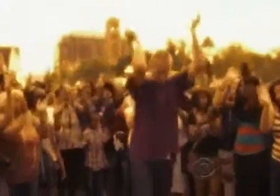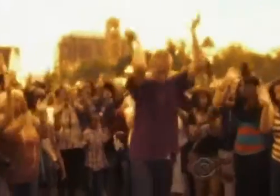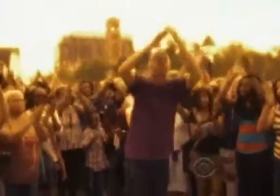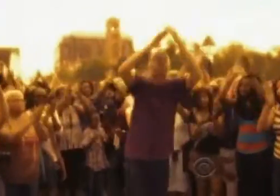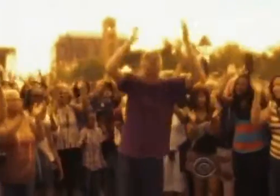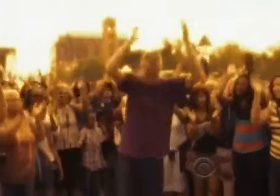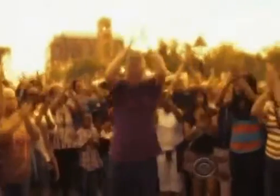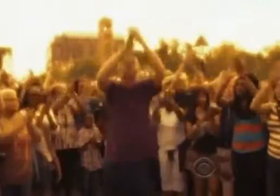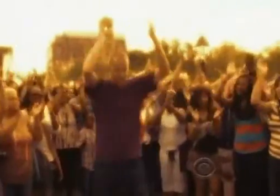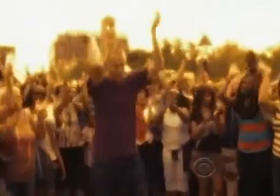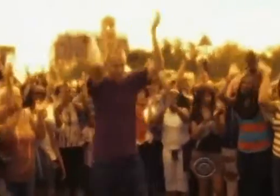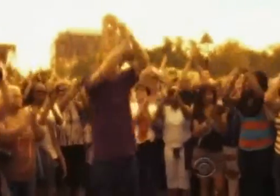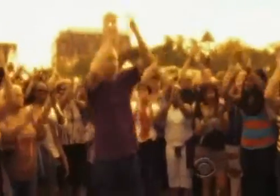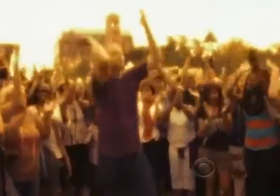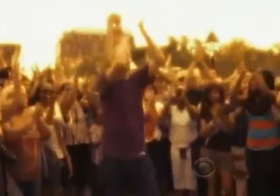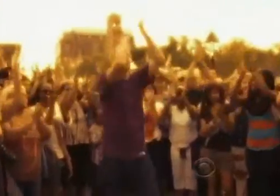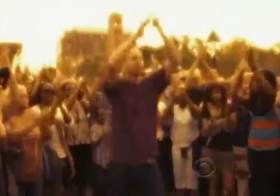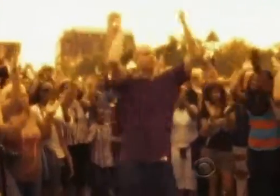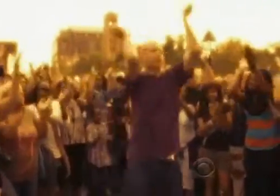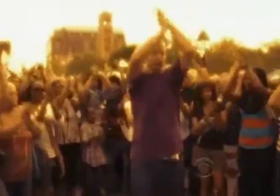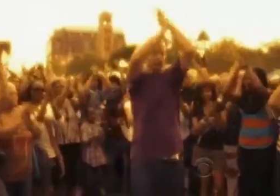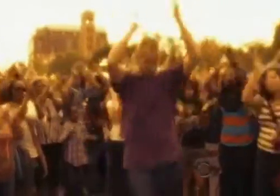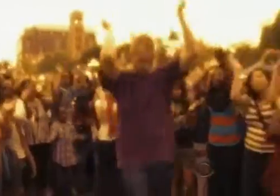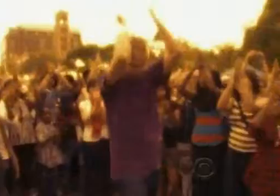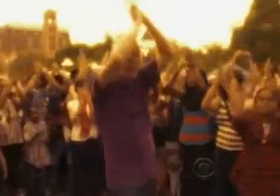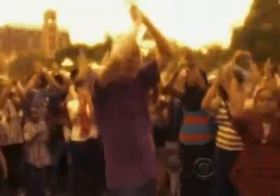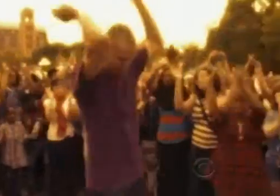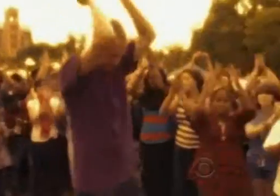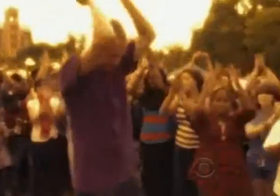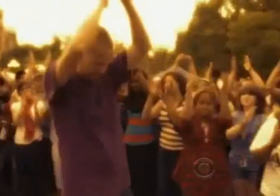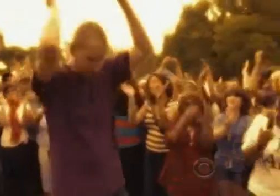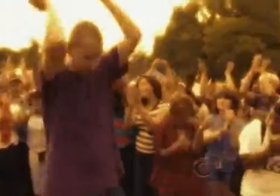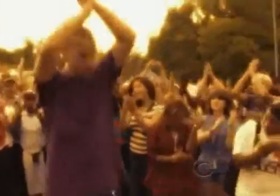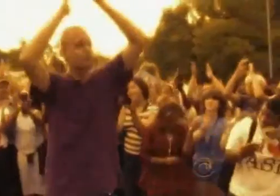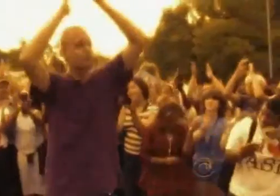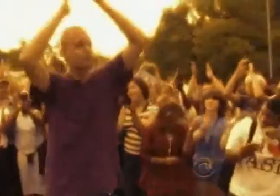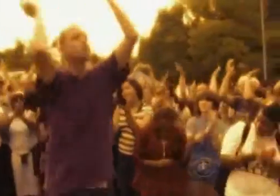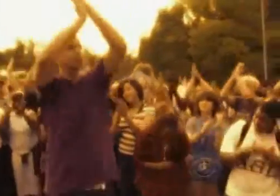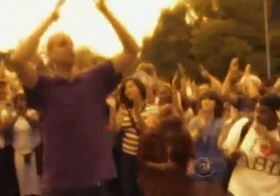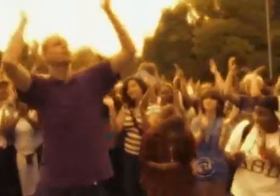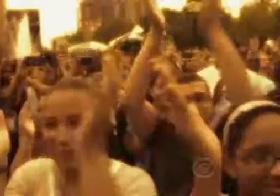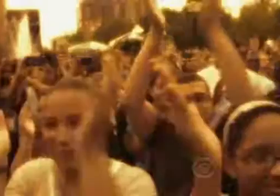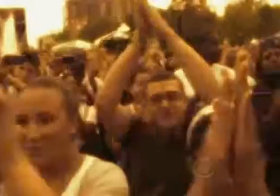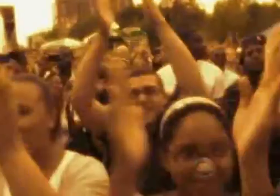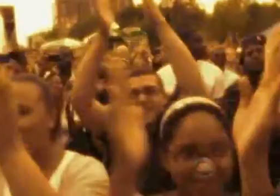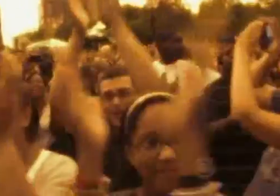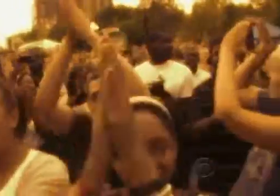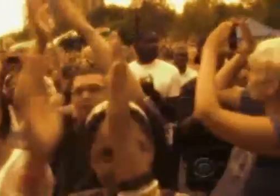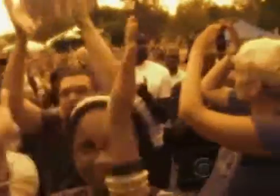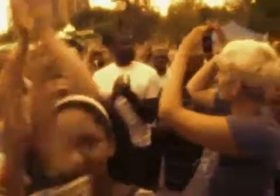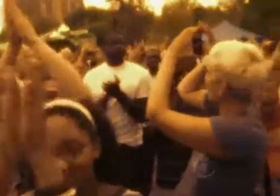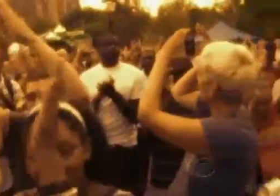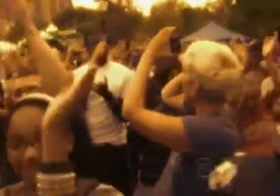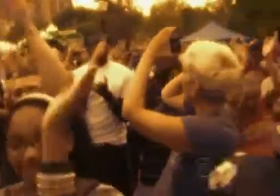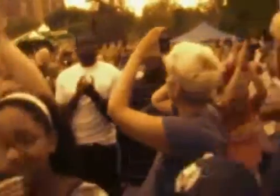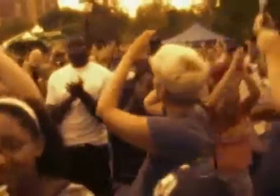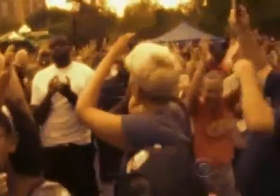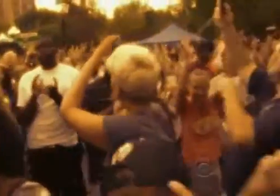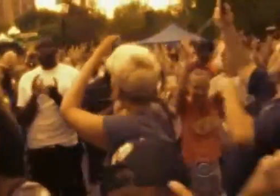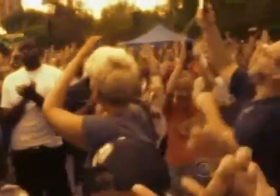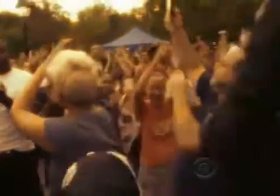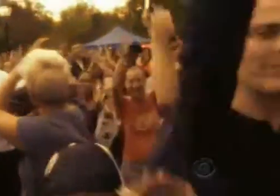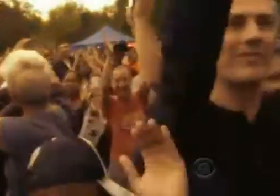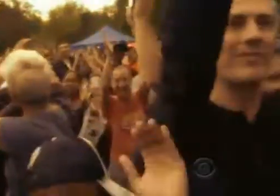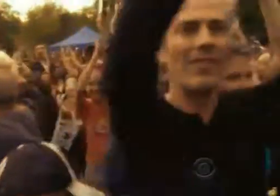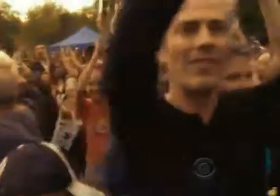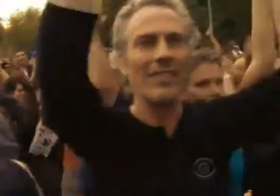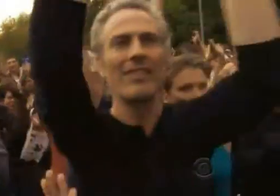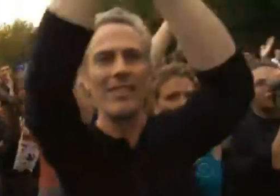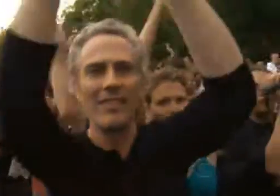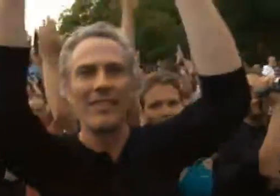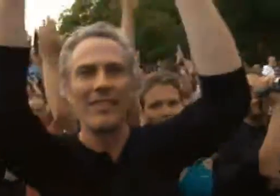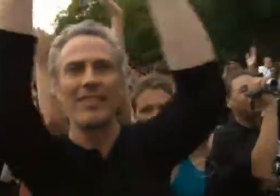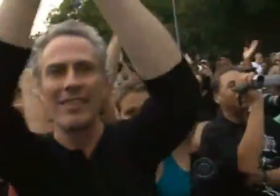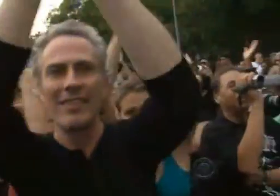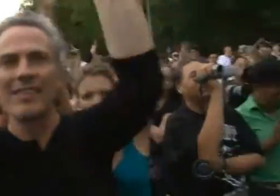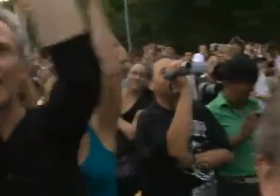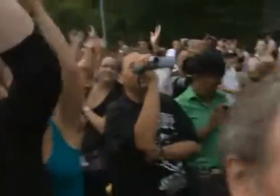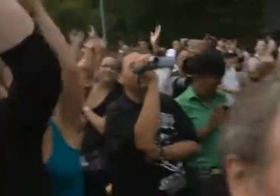Even though Signmark can't hear the music, he can feel the beat. His fans can feel it, too. You can go to a concert with